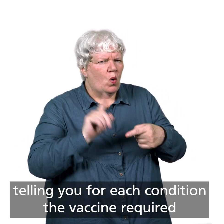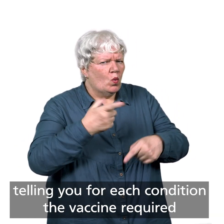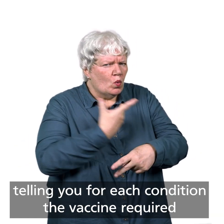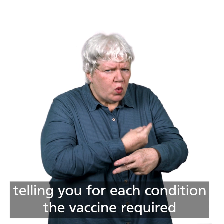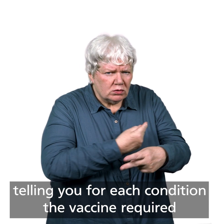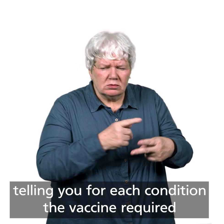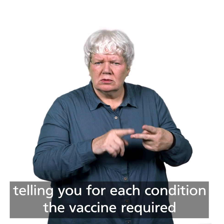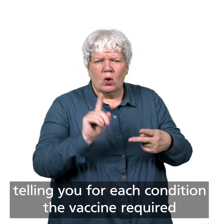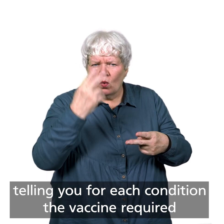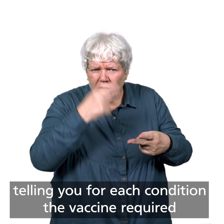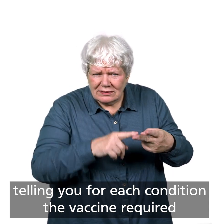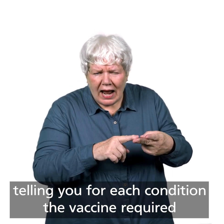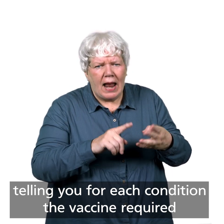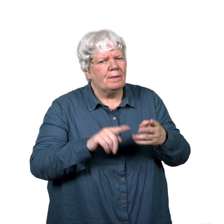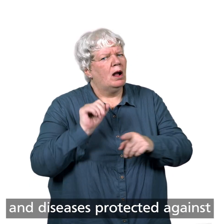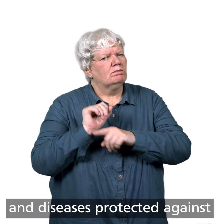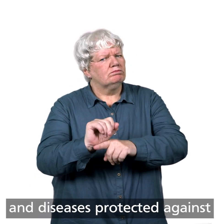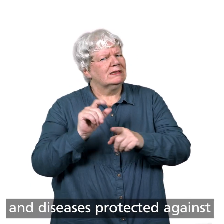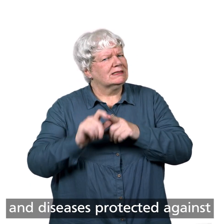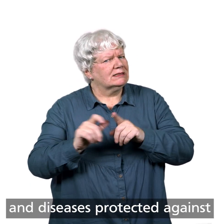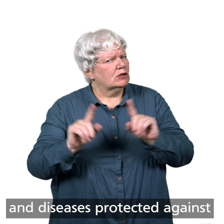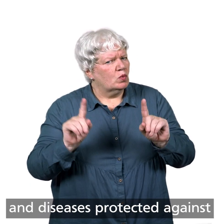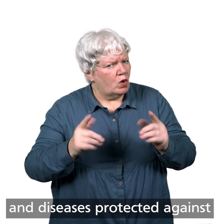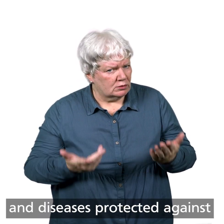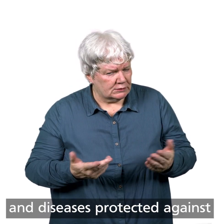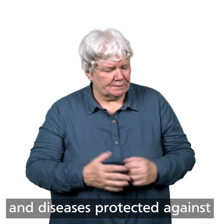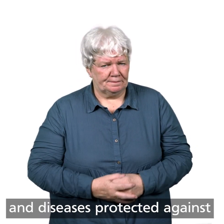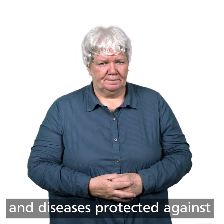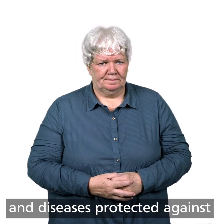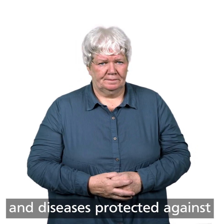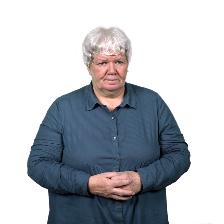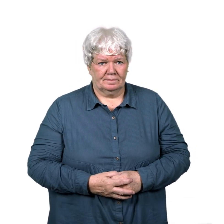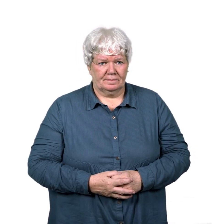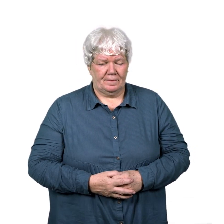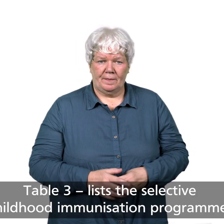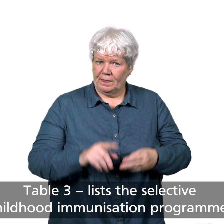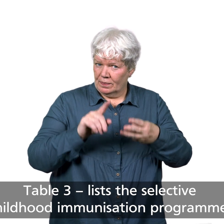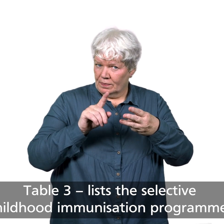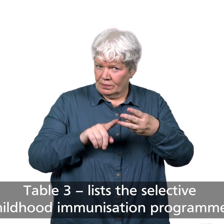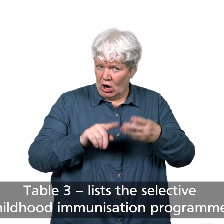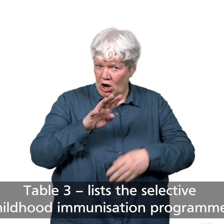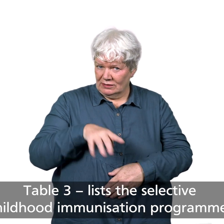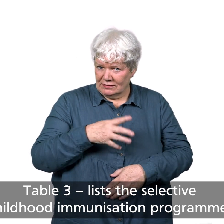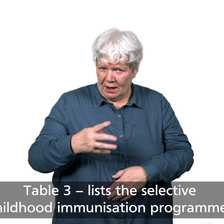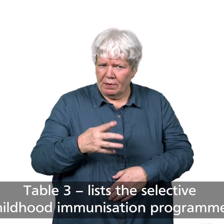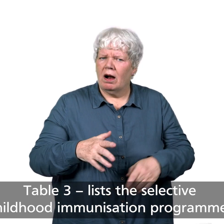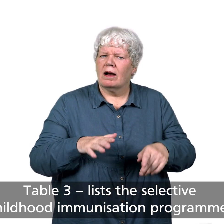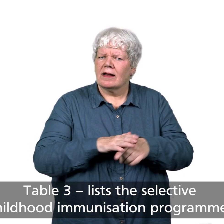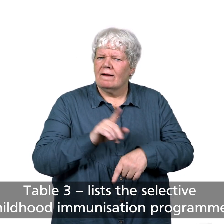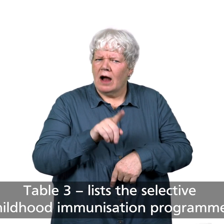telling you for each condition the vaccine required and diseases protected against. Table 3 lists the